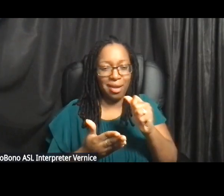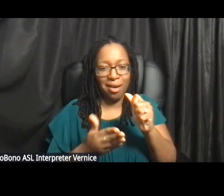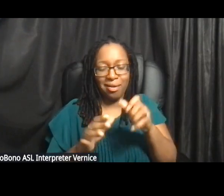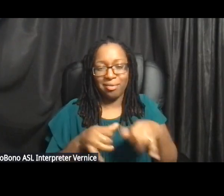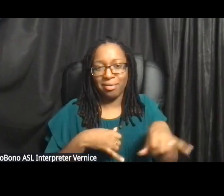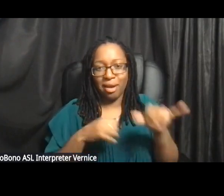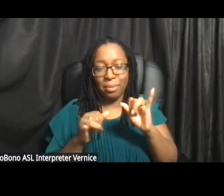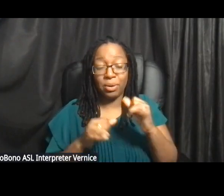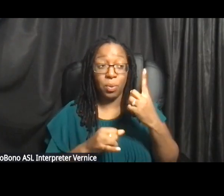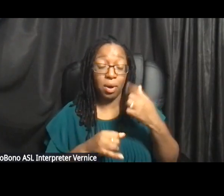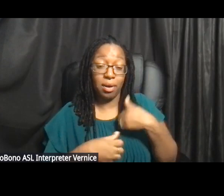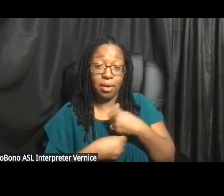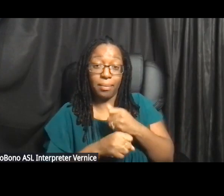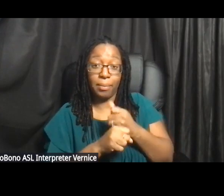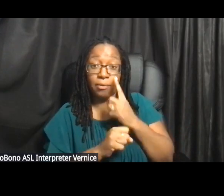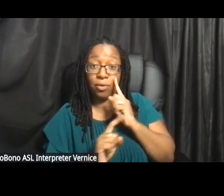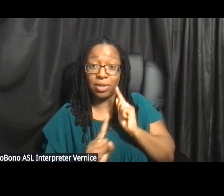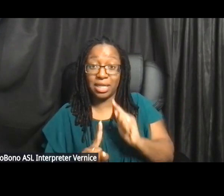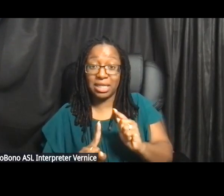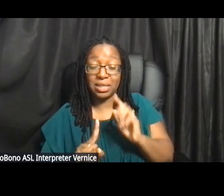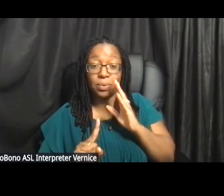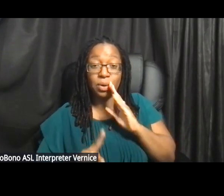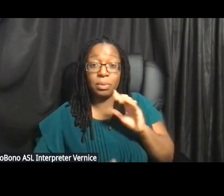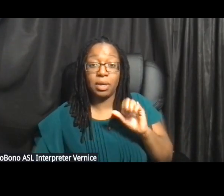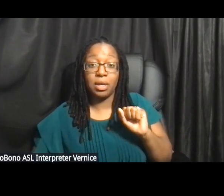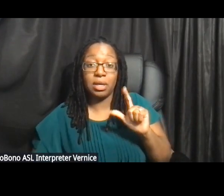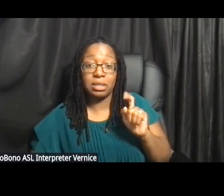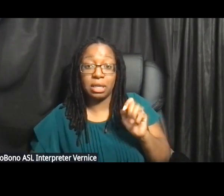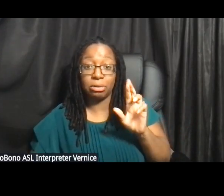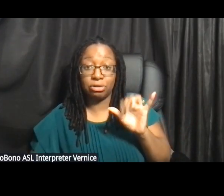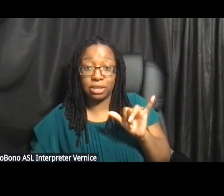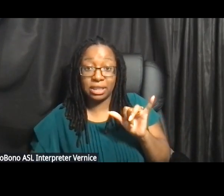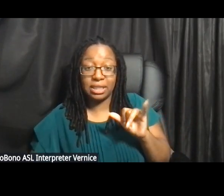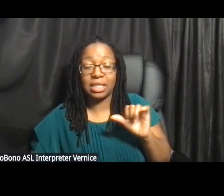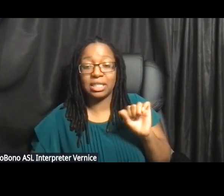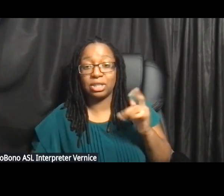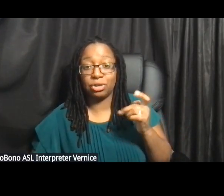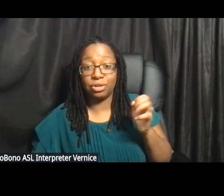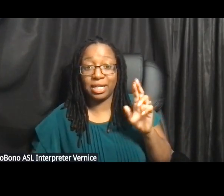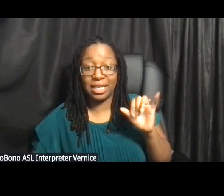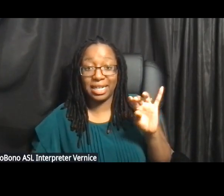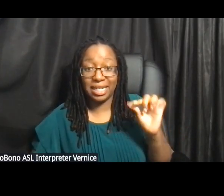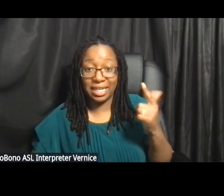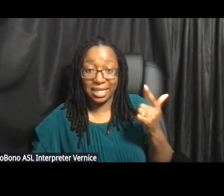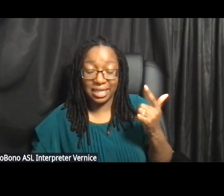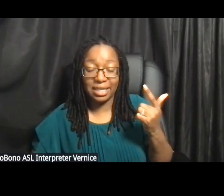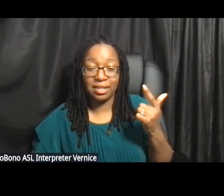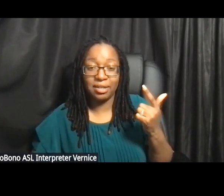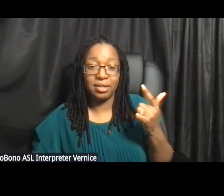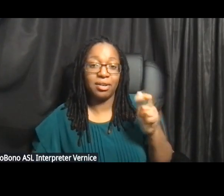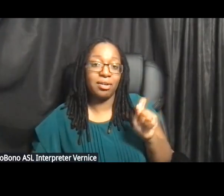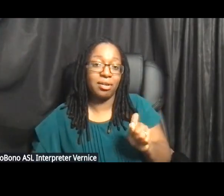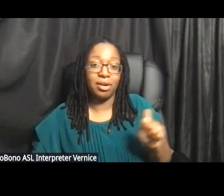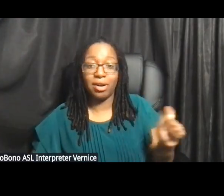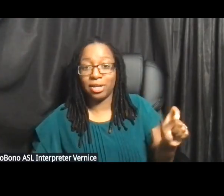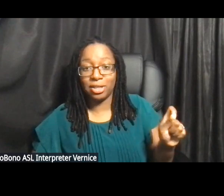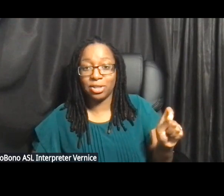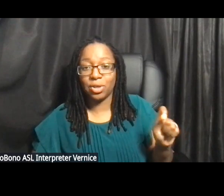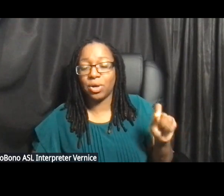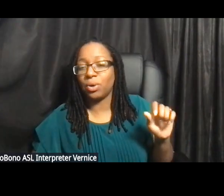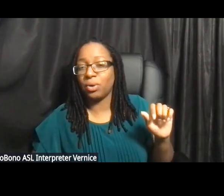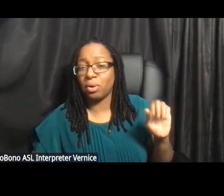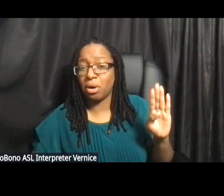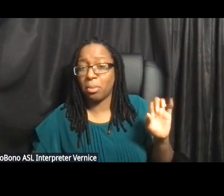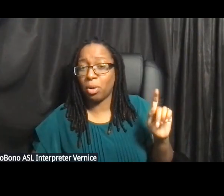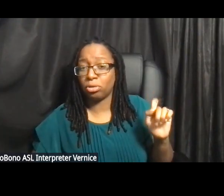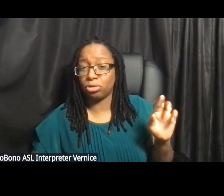this purpose was slobbery satiating ulsterette, slobbery underscore satiating underscore ulsterette. I